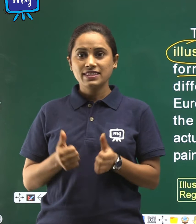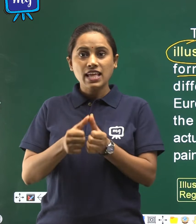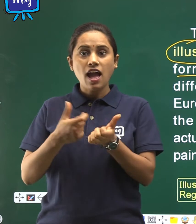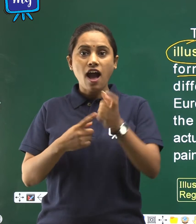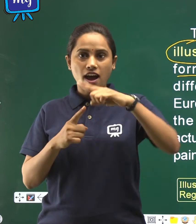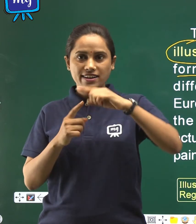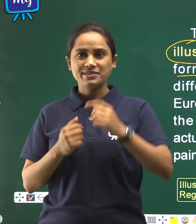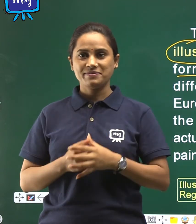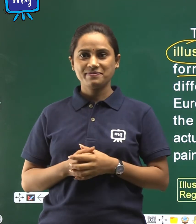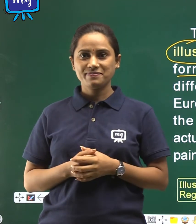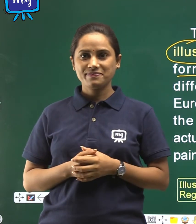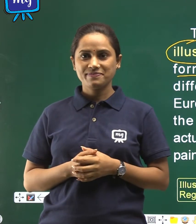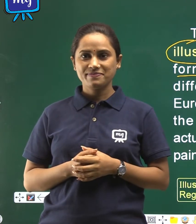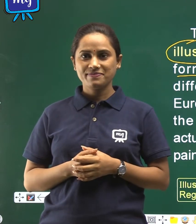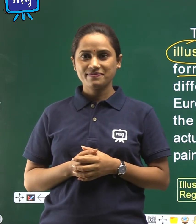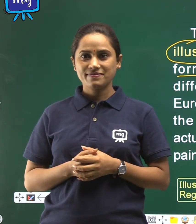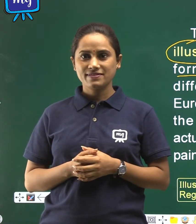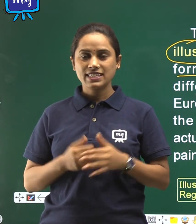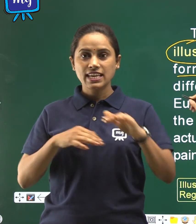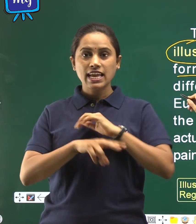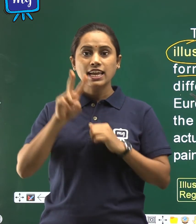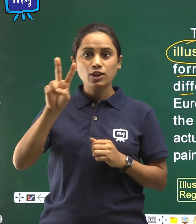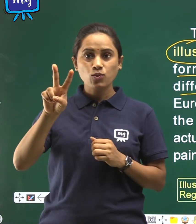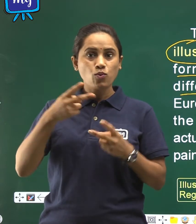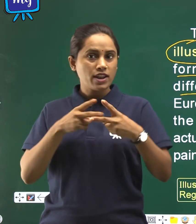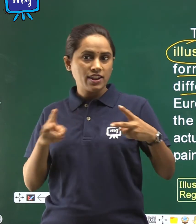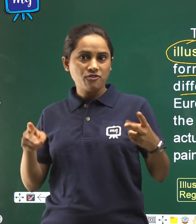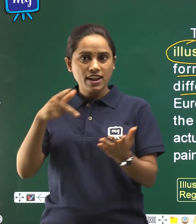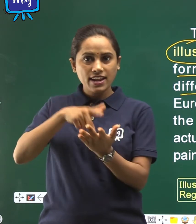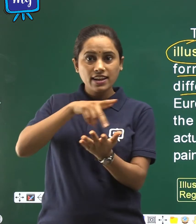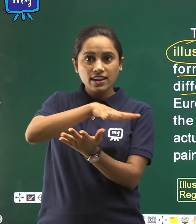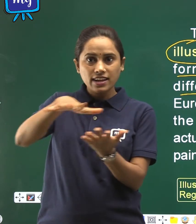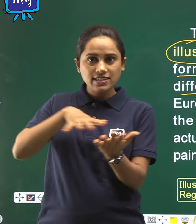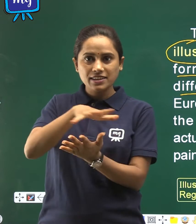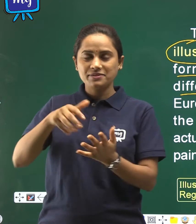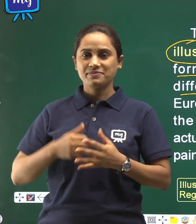art in two different regions.